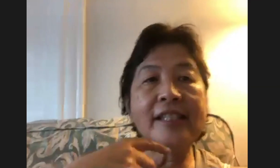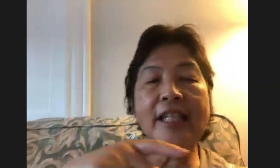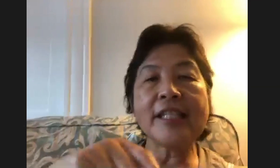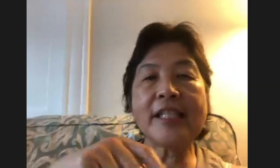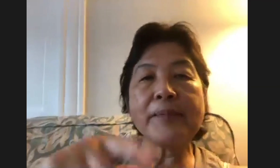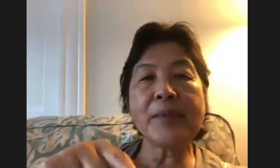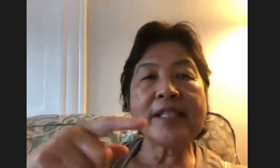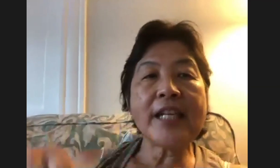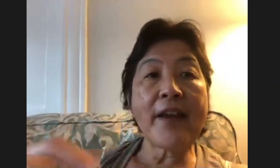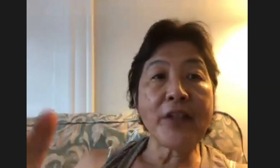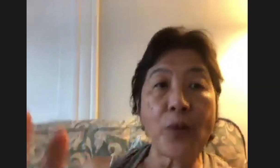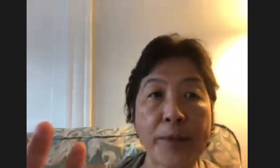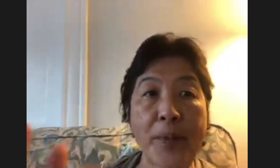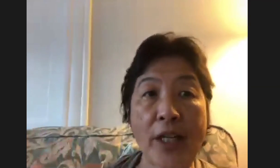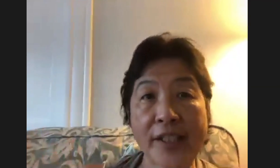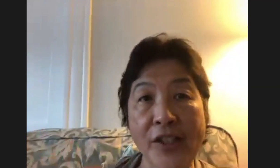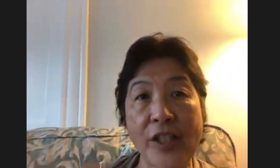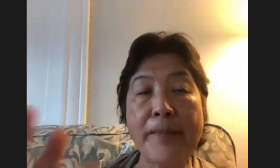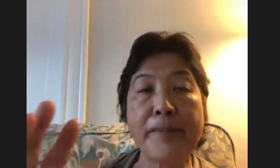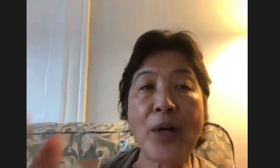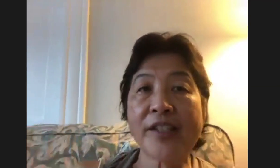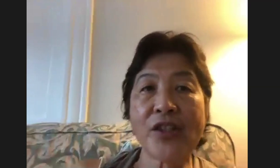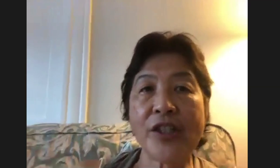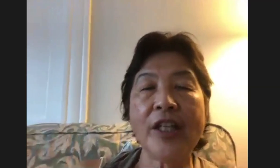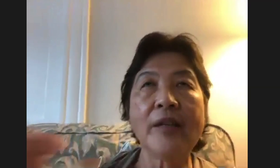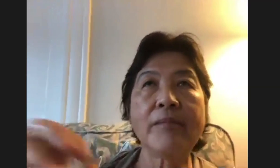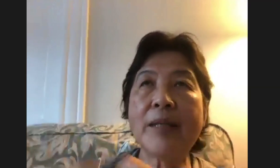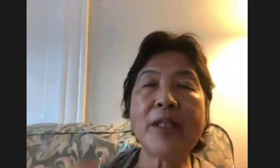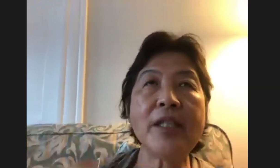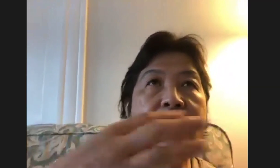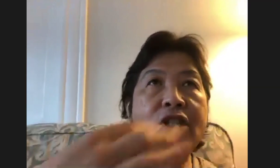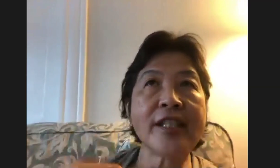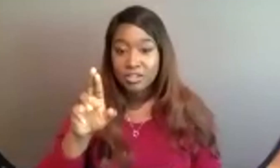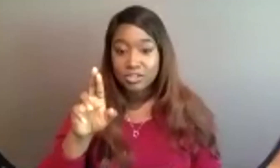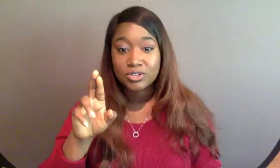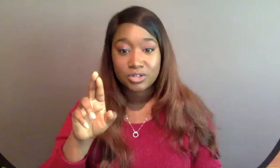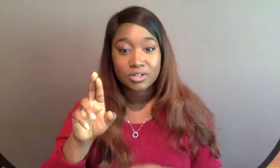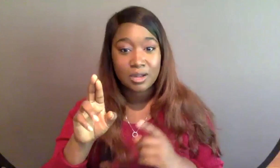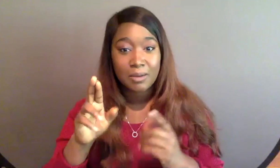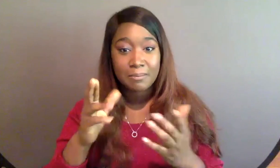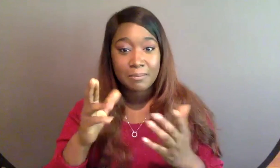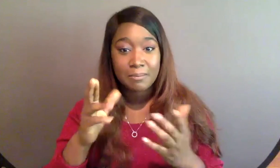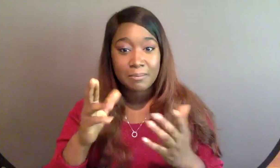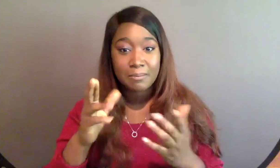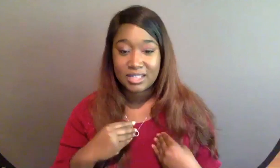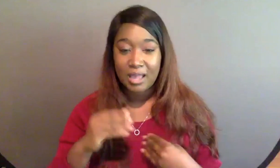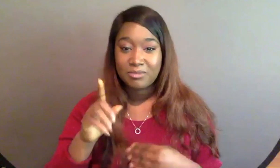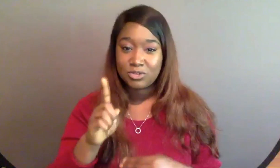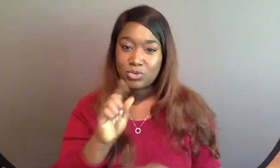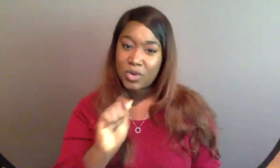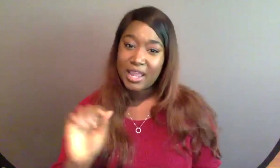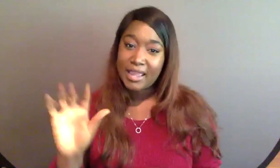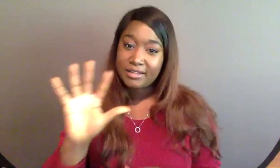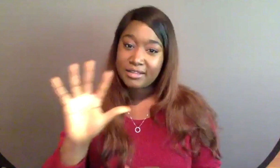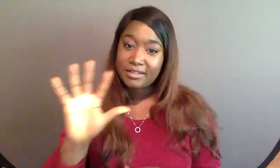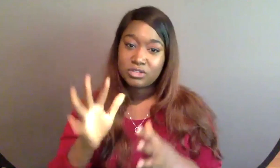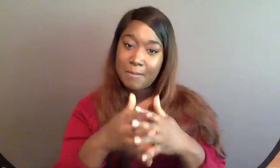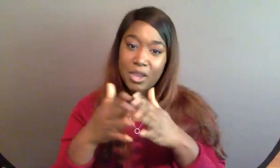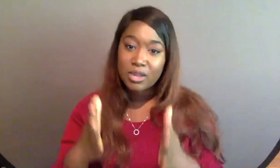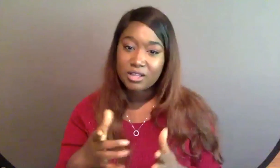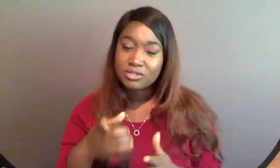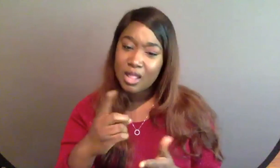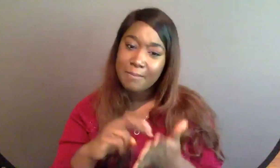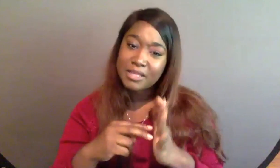Instead of having the word imposter, maybe just accept that you're Asian American, and so you're learning.